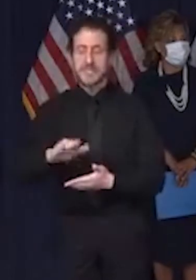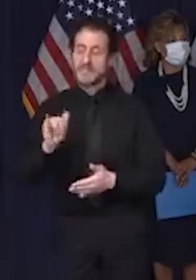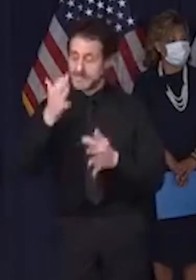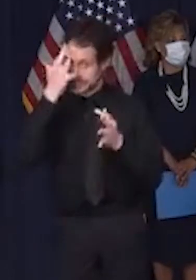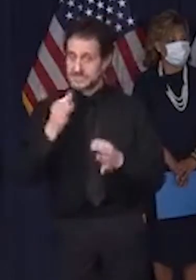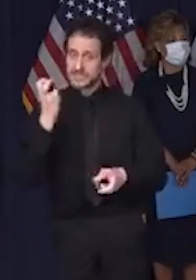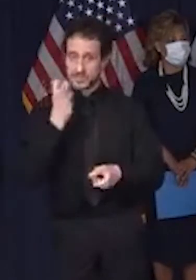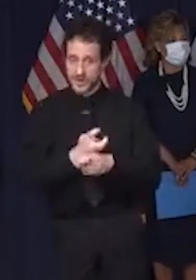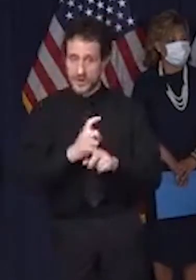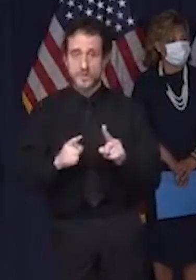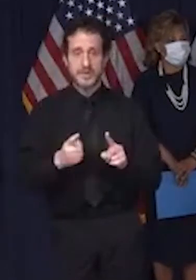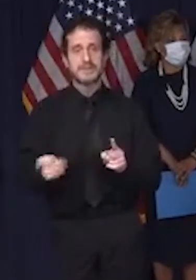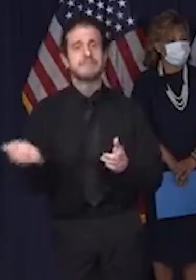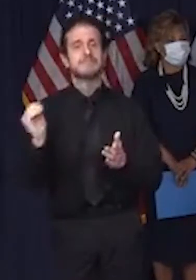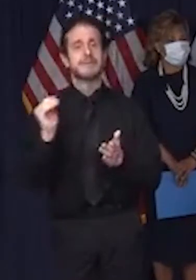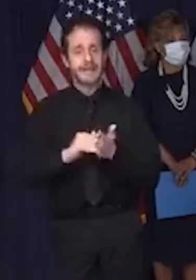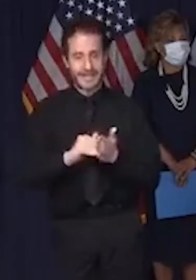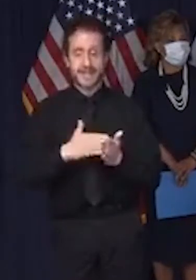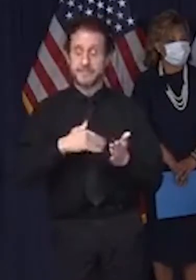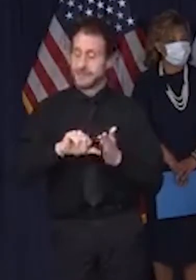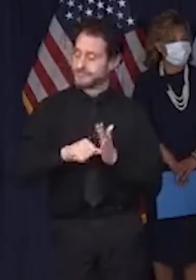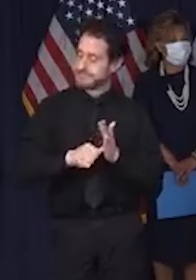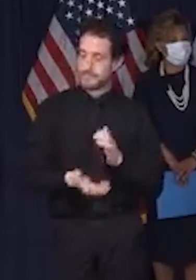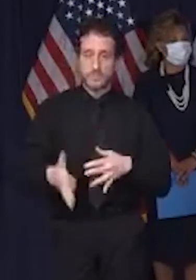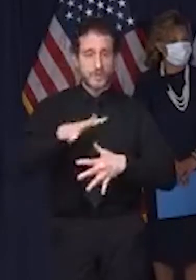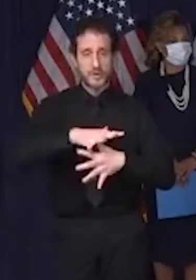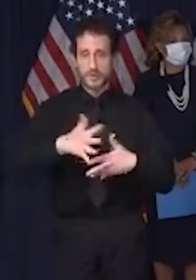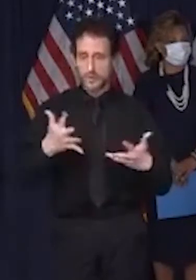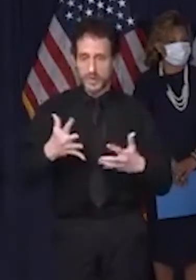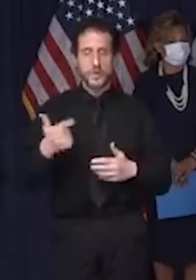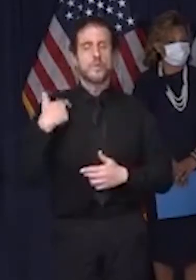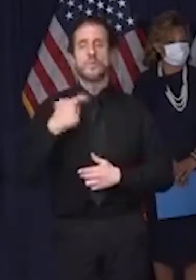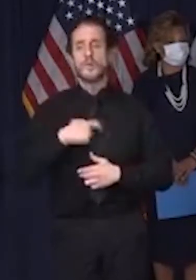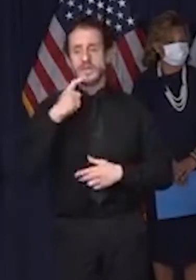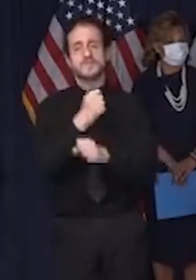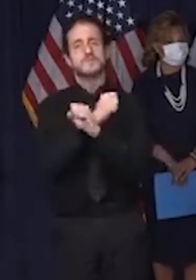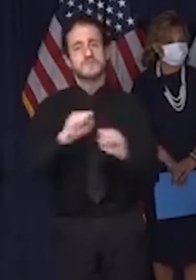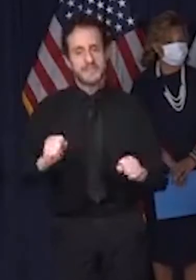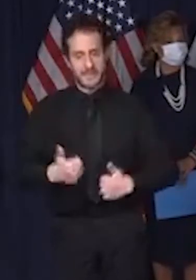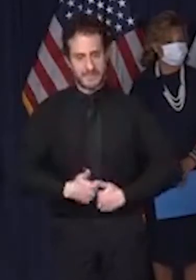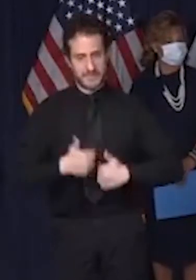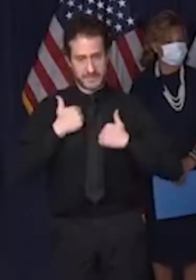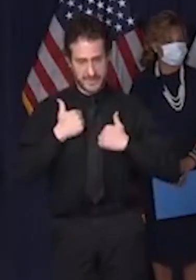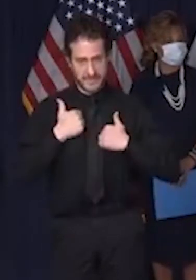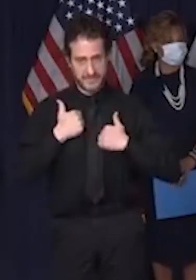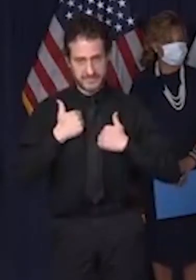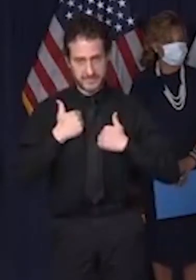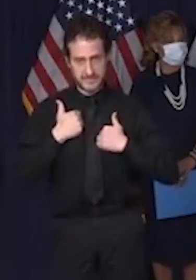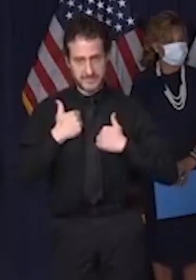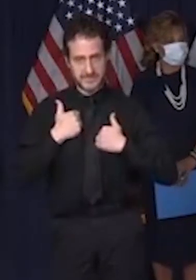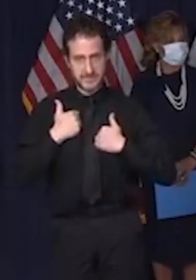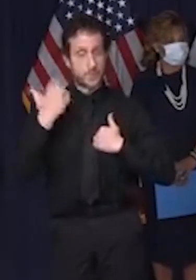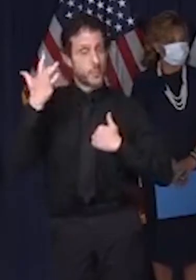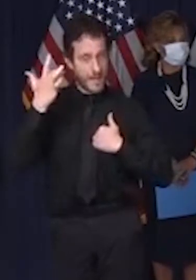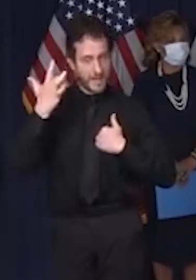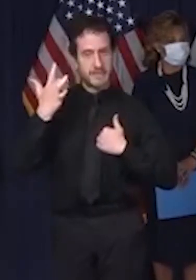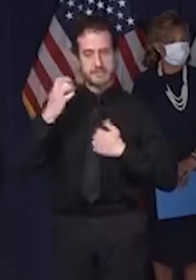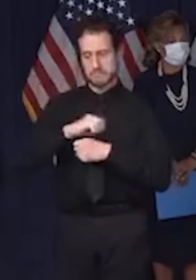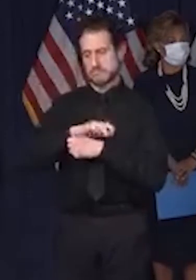remains unchanged. How do we save the most lives during this very difficult